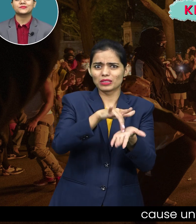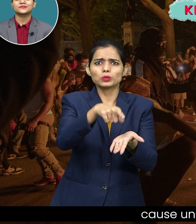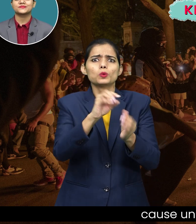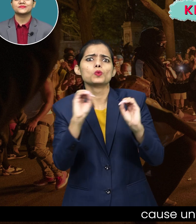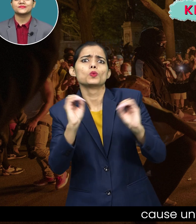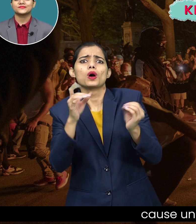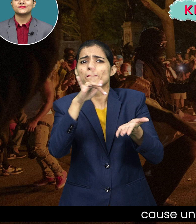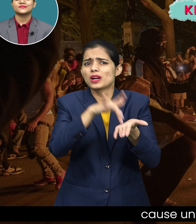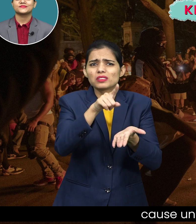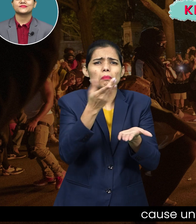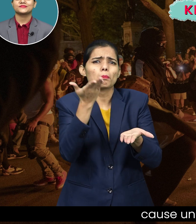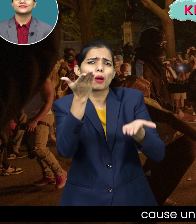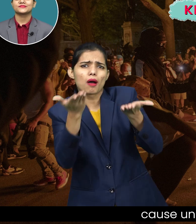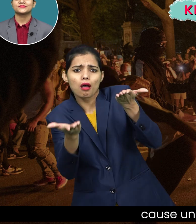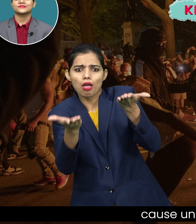in.